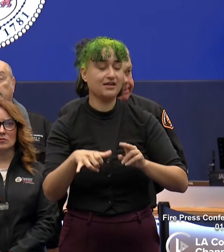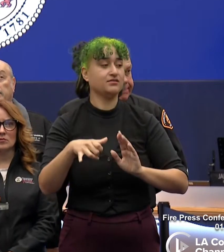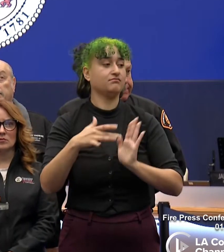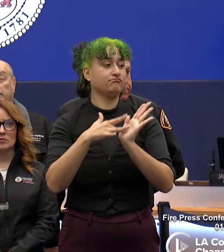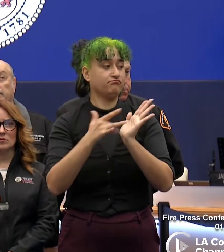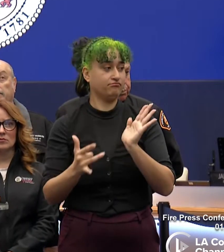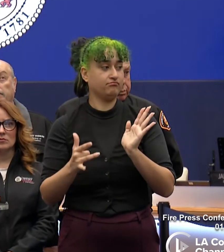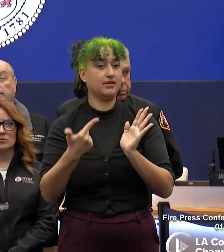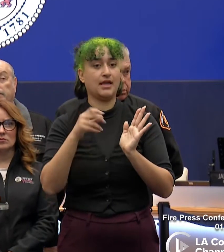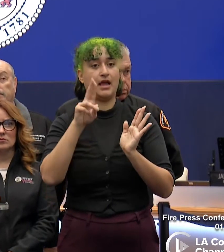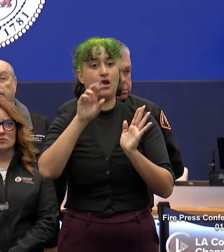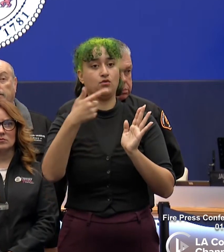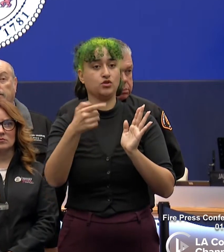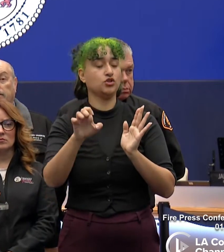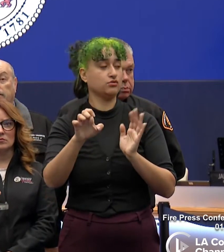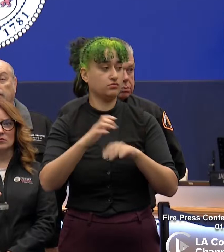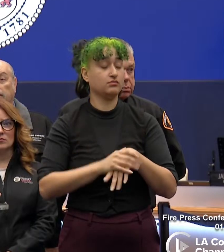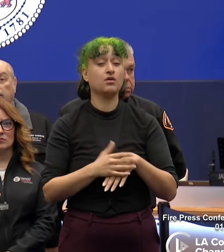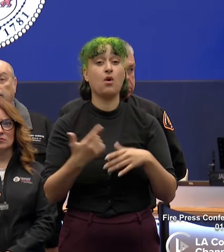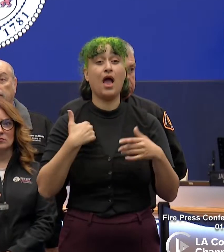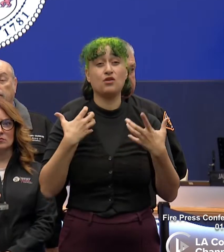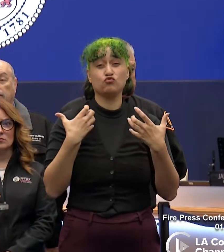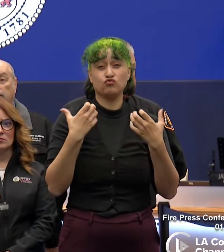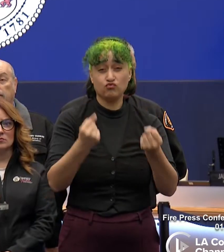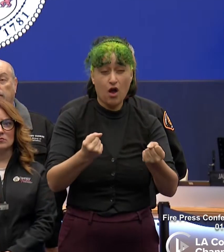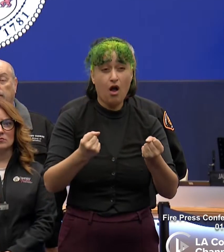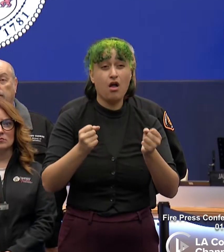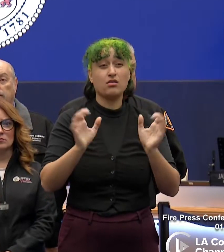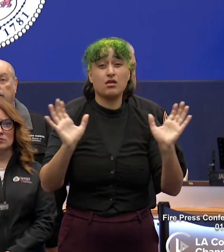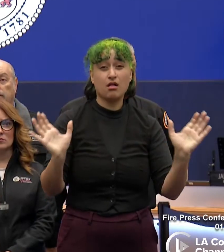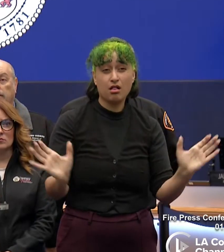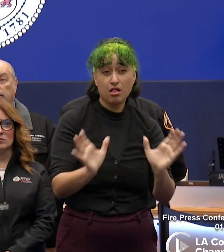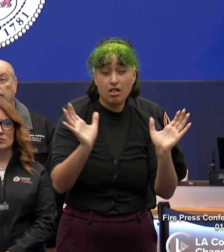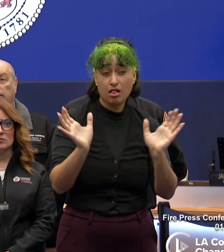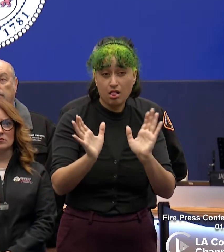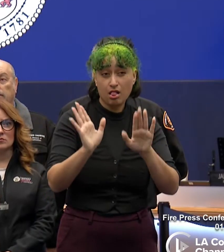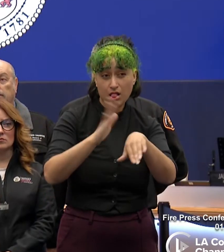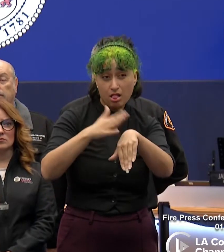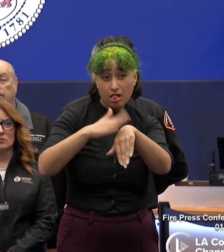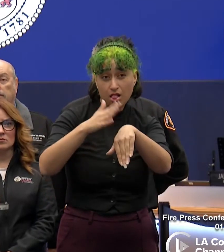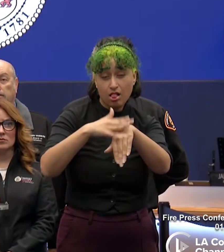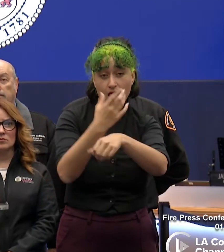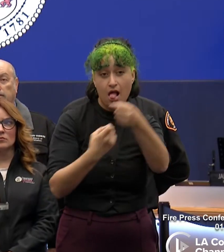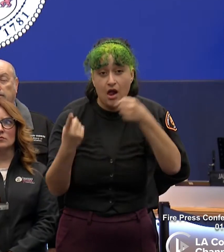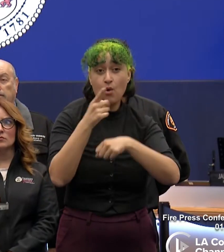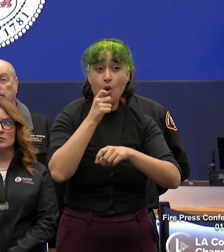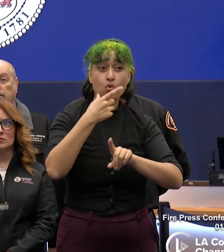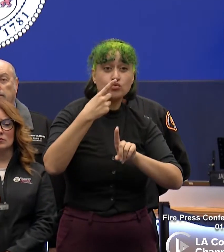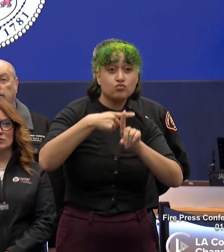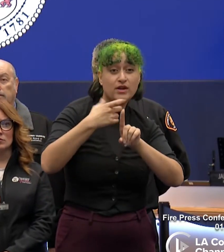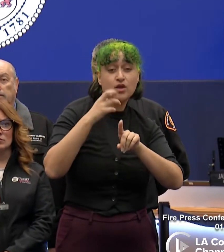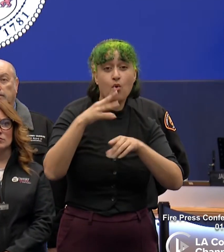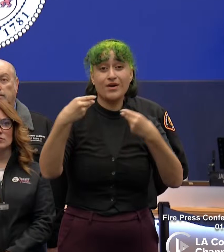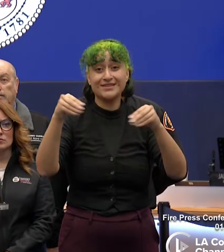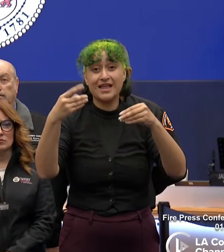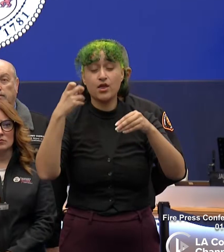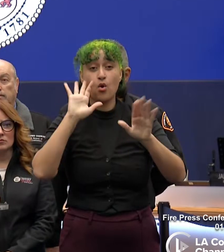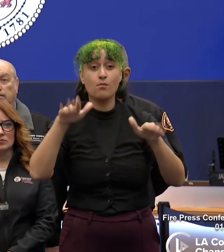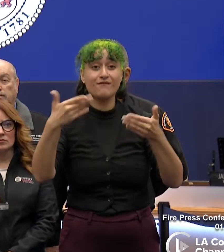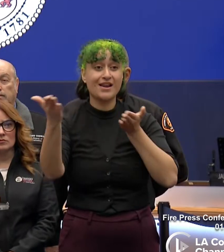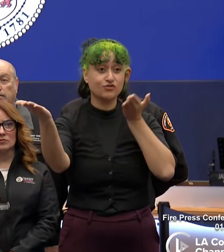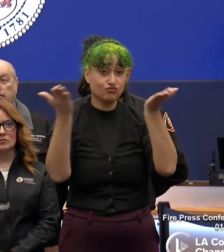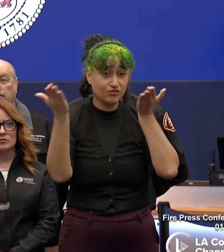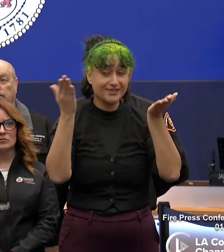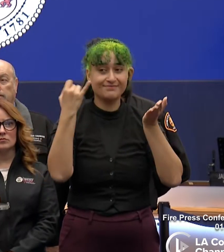gouging. So again, what I would strongly, strongly urge anybody who's renting or selling or providing a